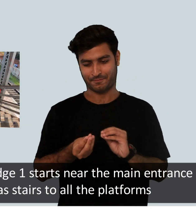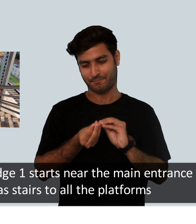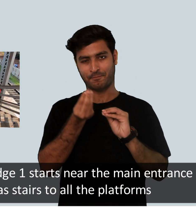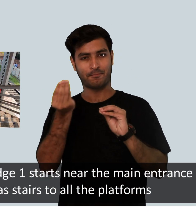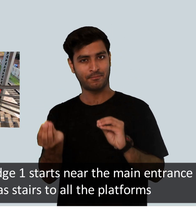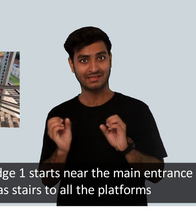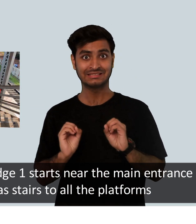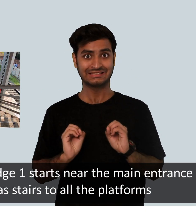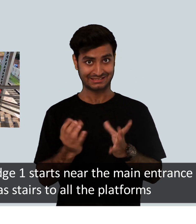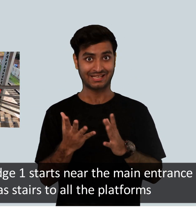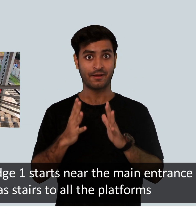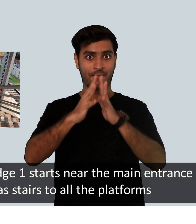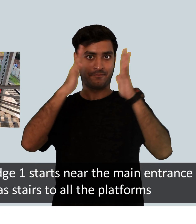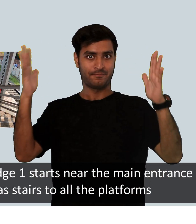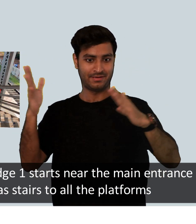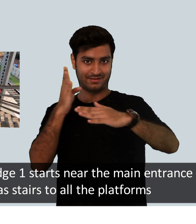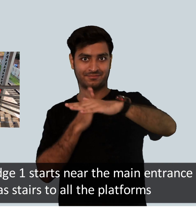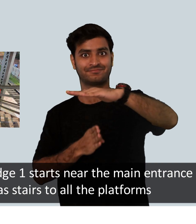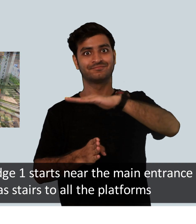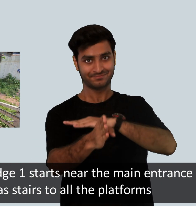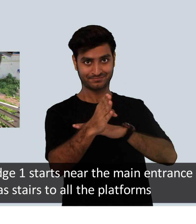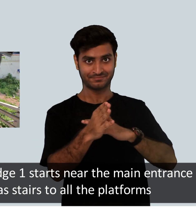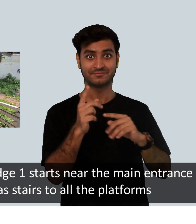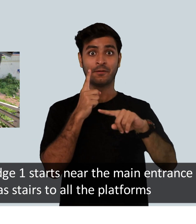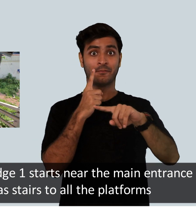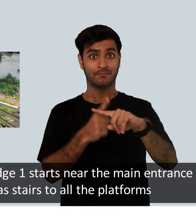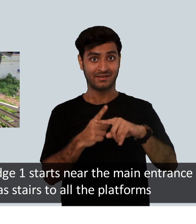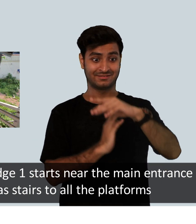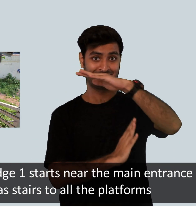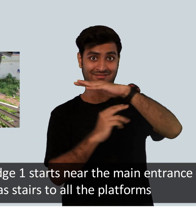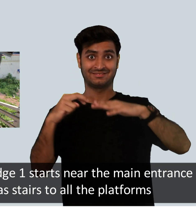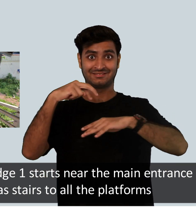the main entrance and has stairs to all the platforms.